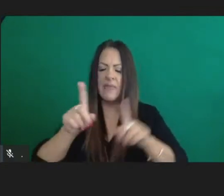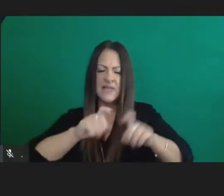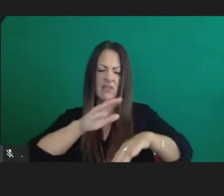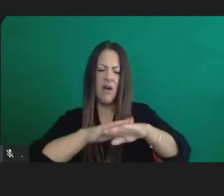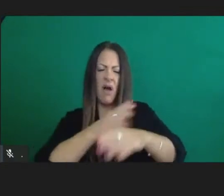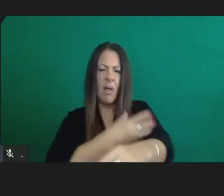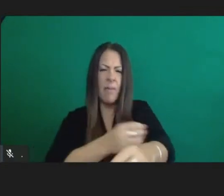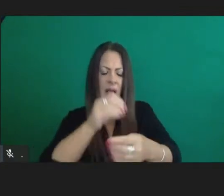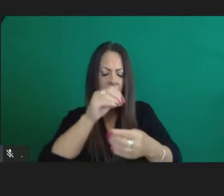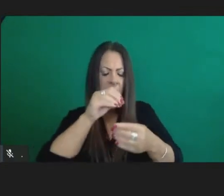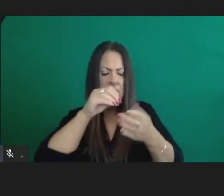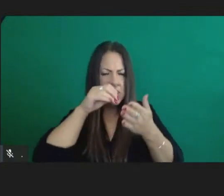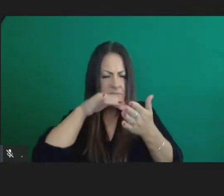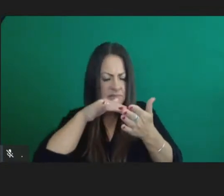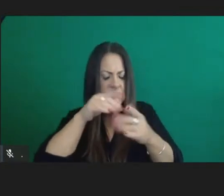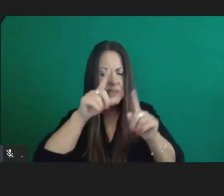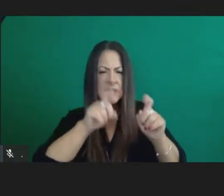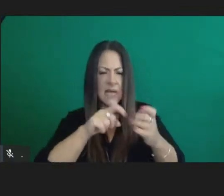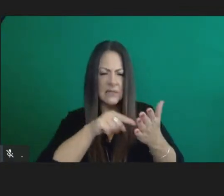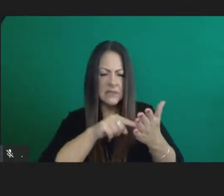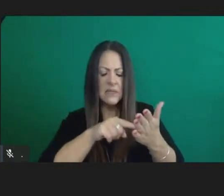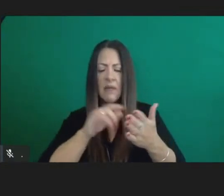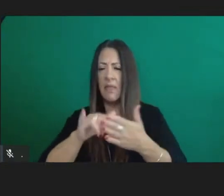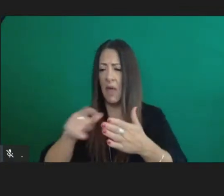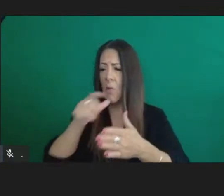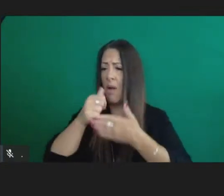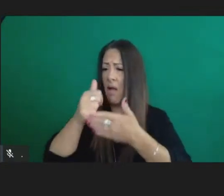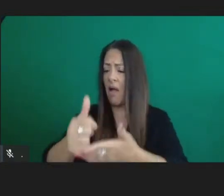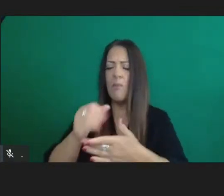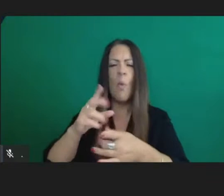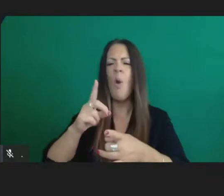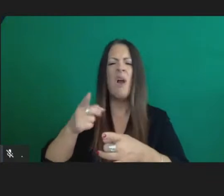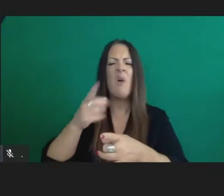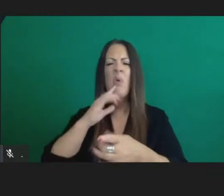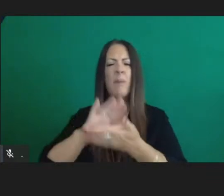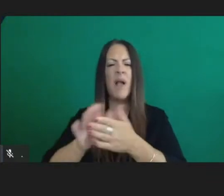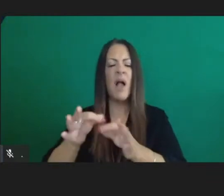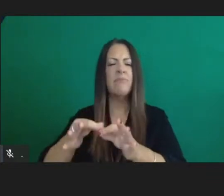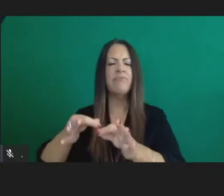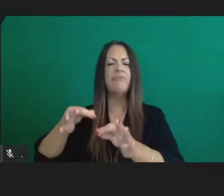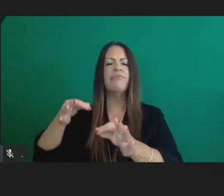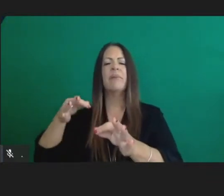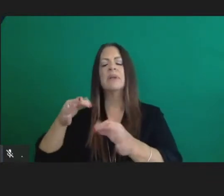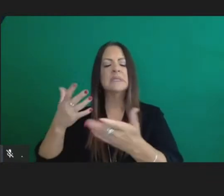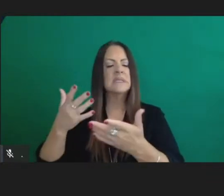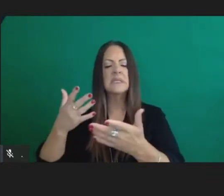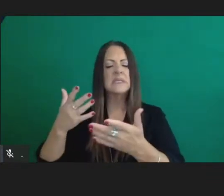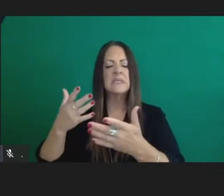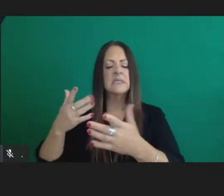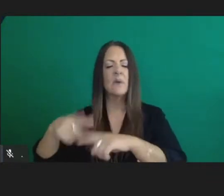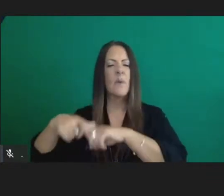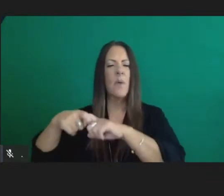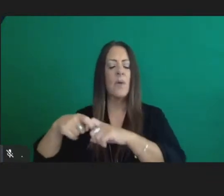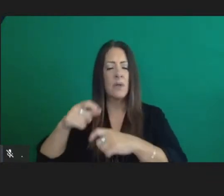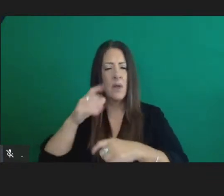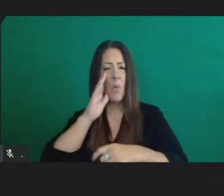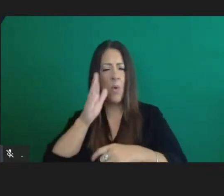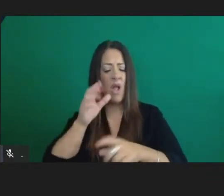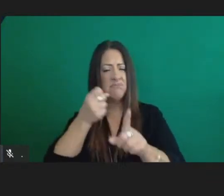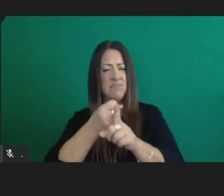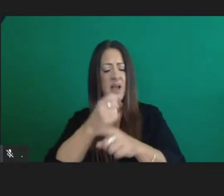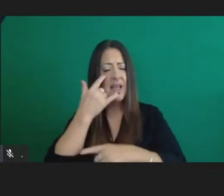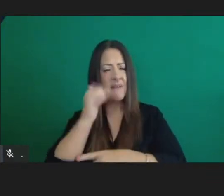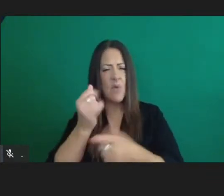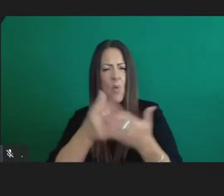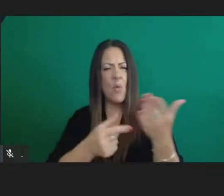these setbacks affect California's long-term planning for dealing with COVID? Thank you. Yeah, Patrick, thank you for both questions.